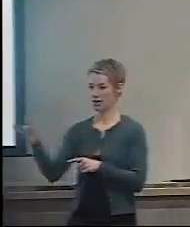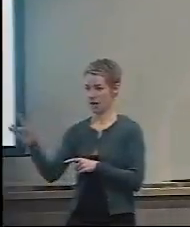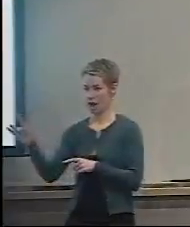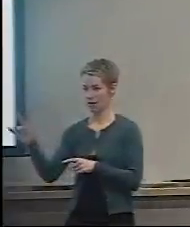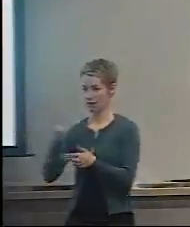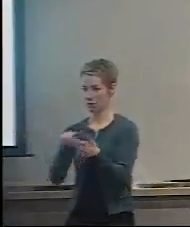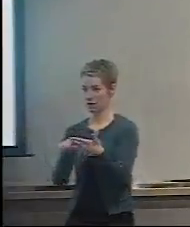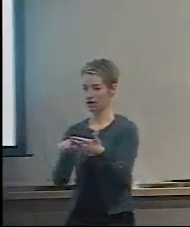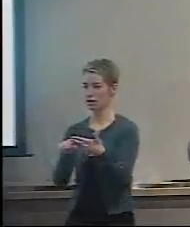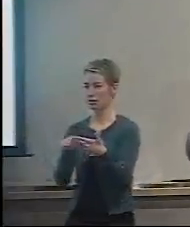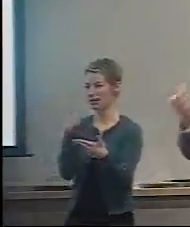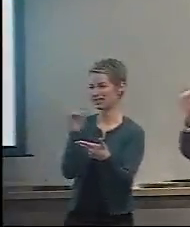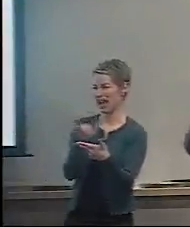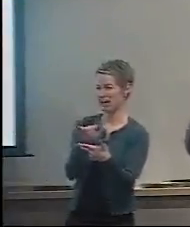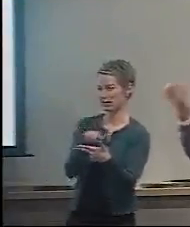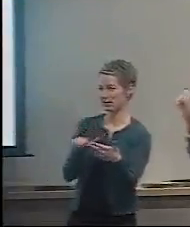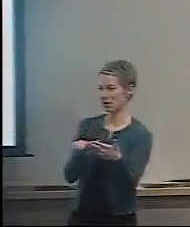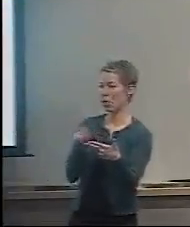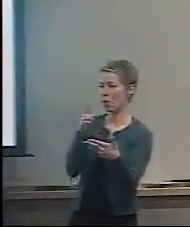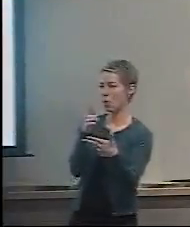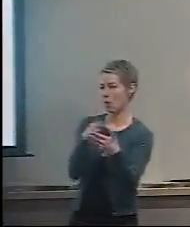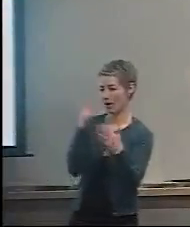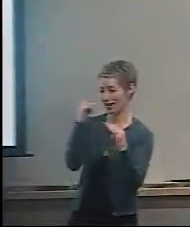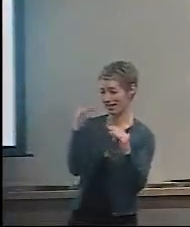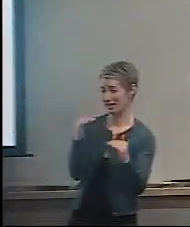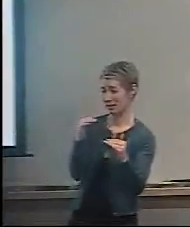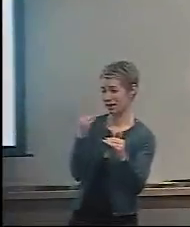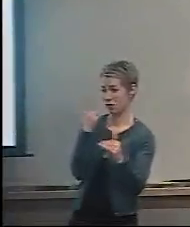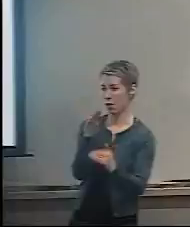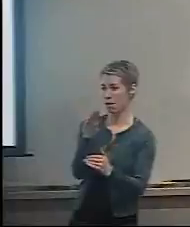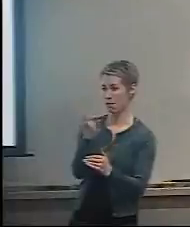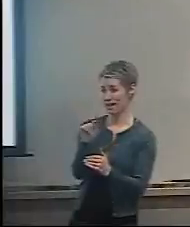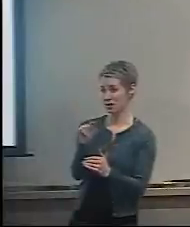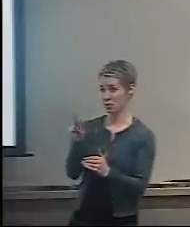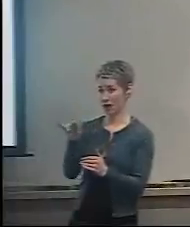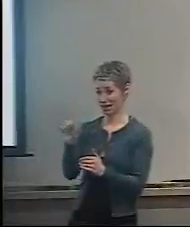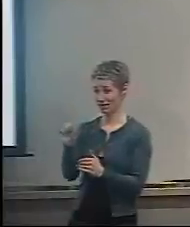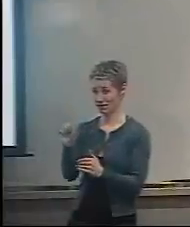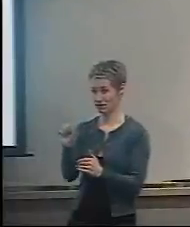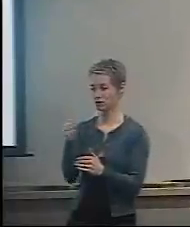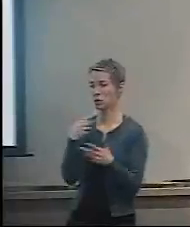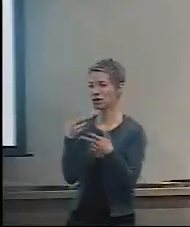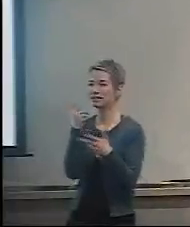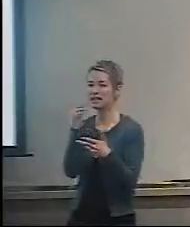And because those are the bit rates we're anticipating, to see if there's any difference between them.